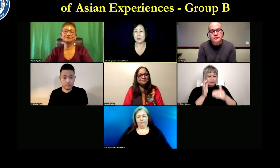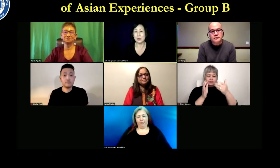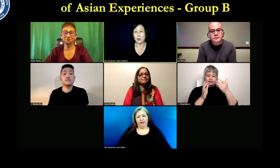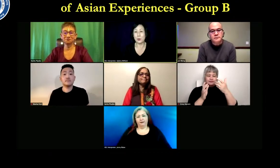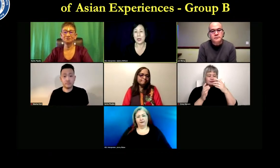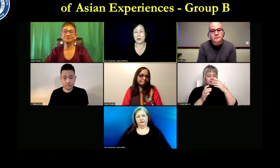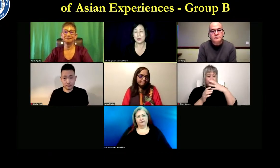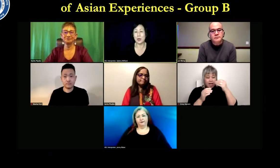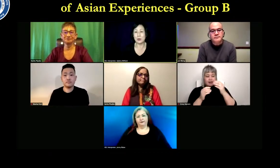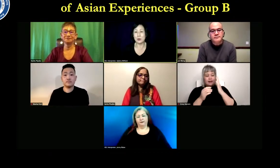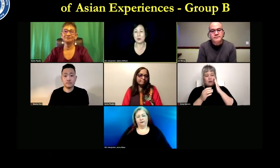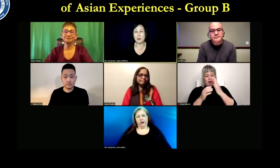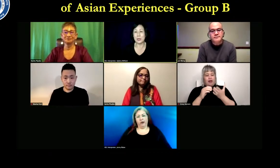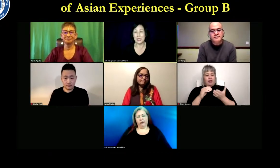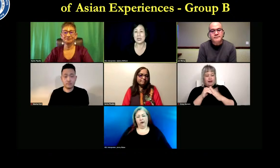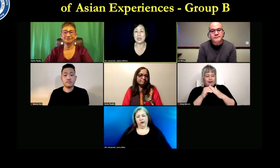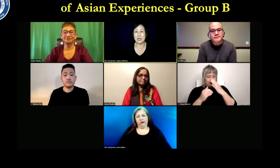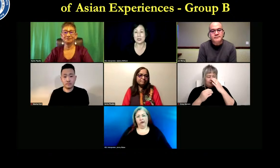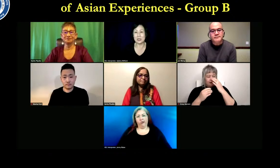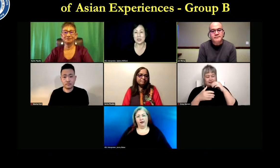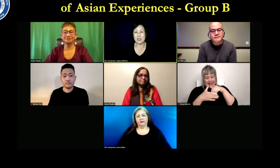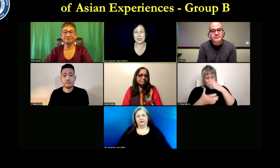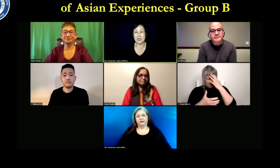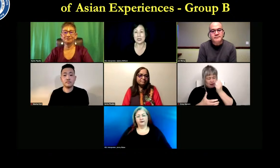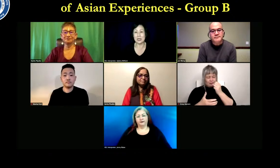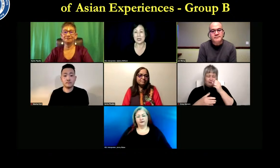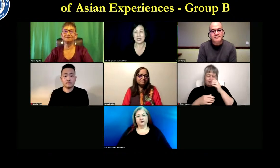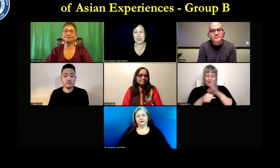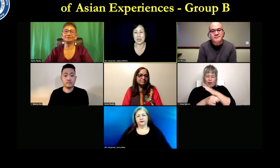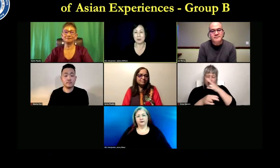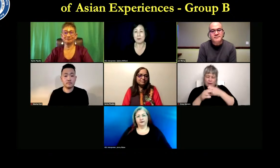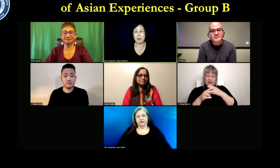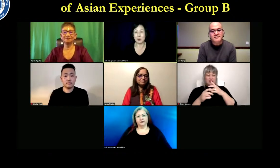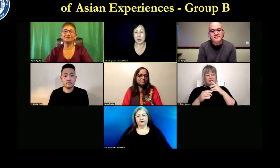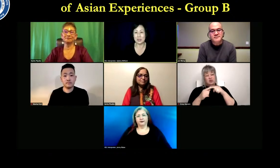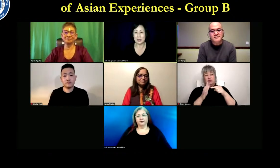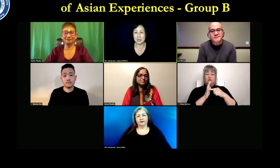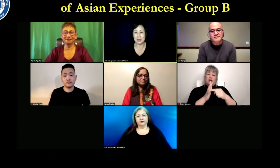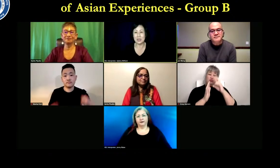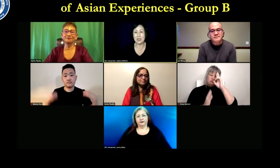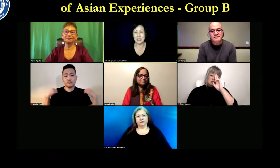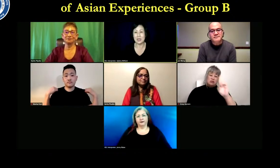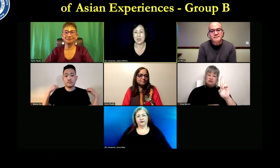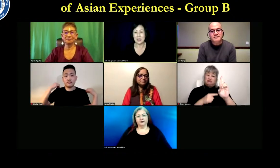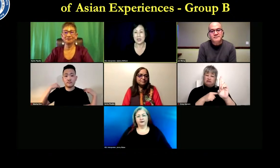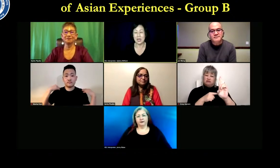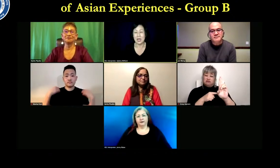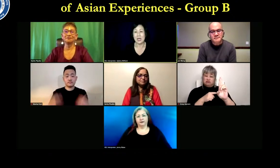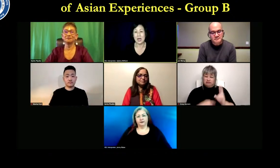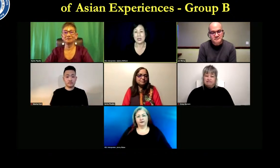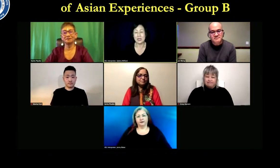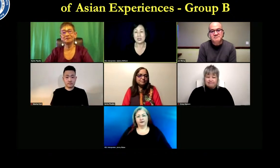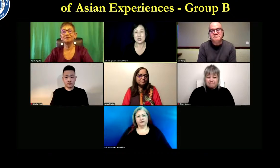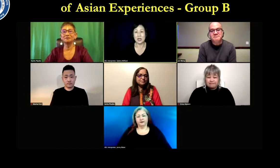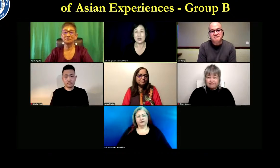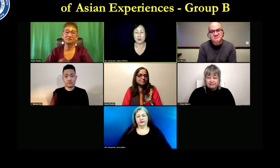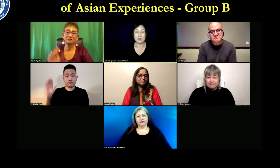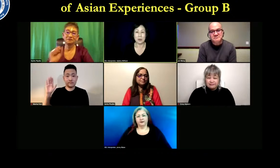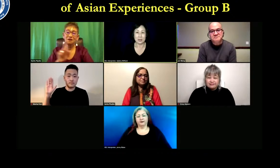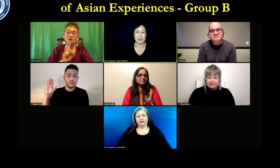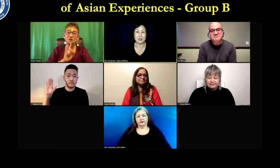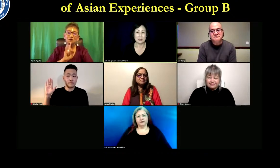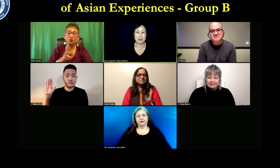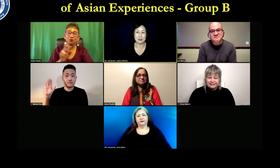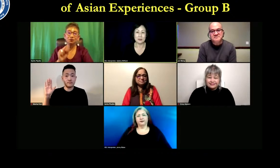But the repeating and studying again and again a name and memorizing it, I think is a sign